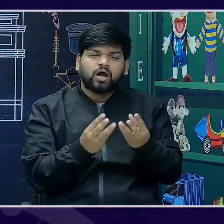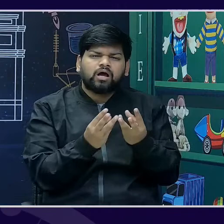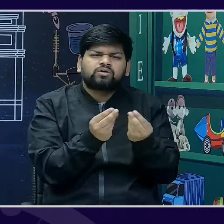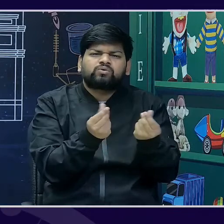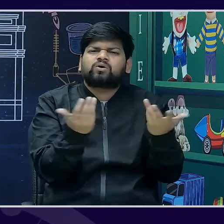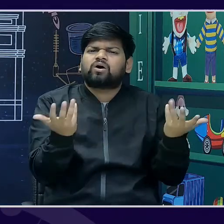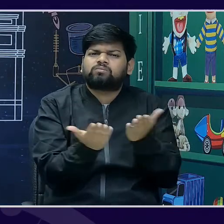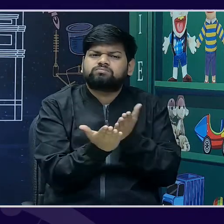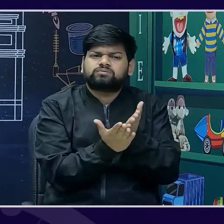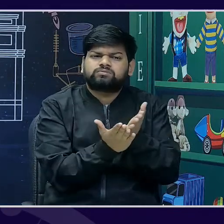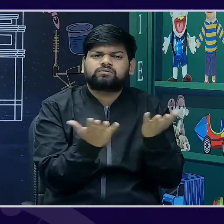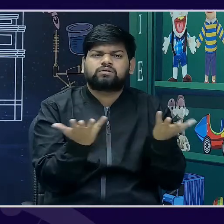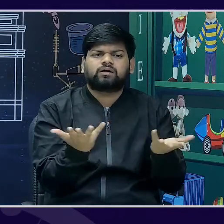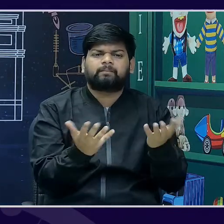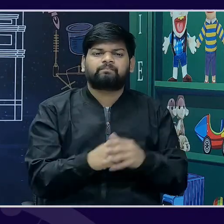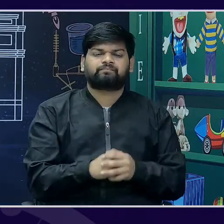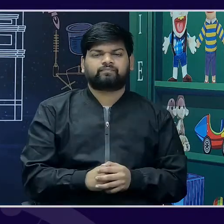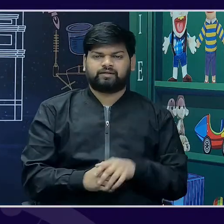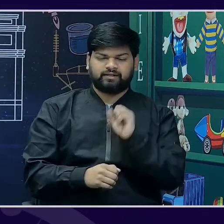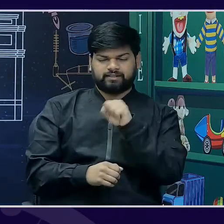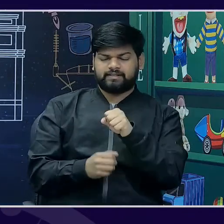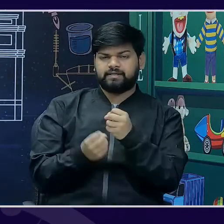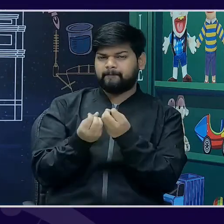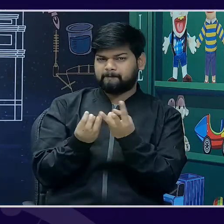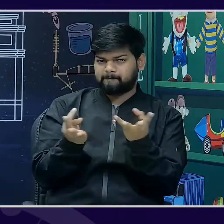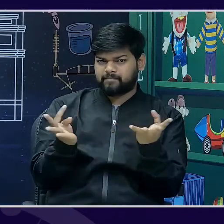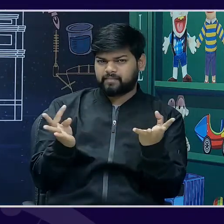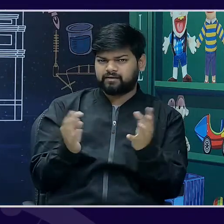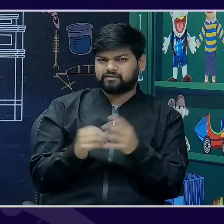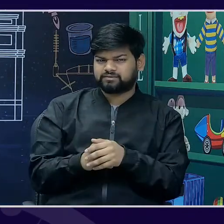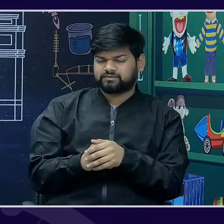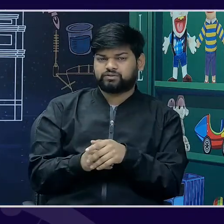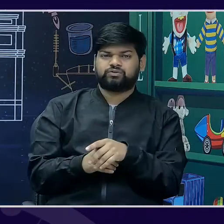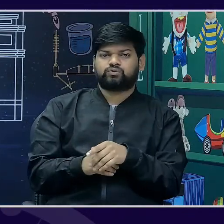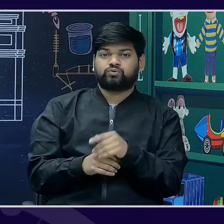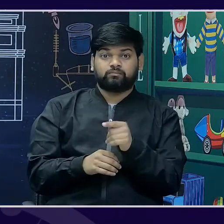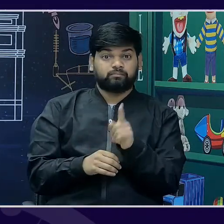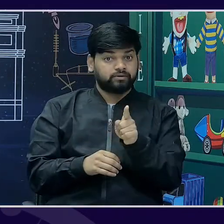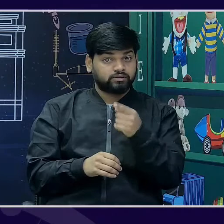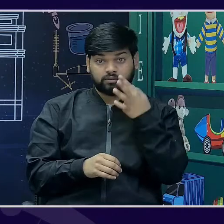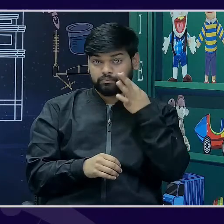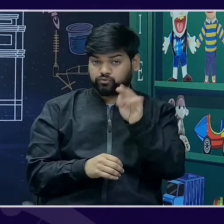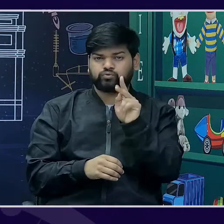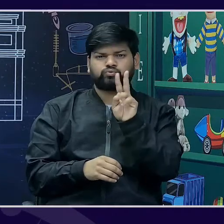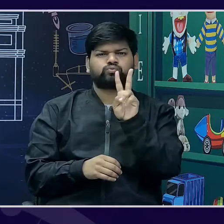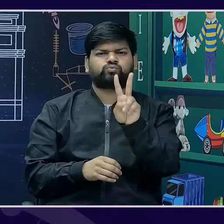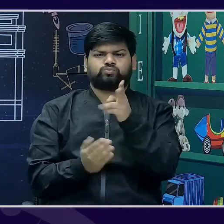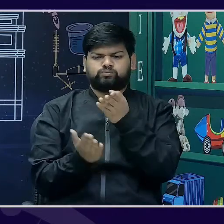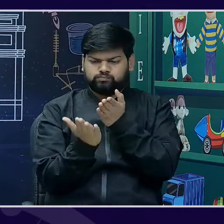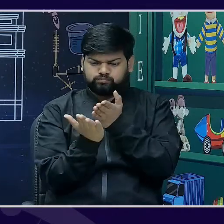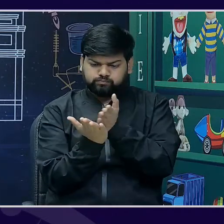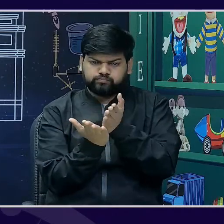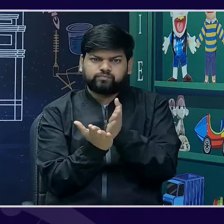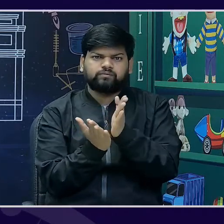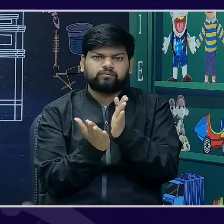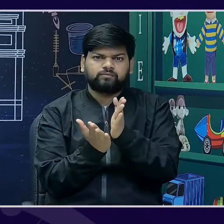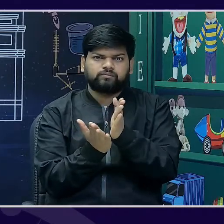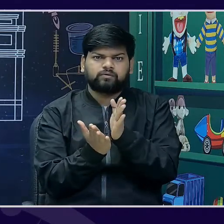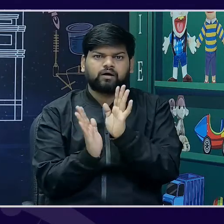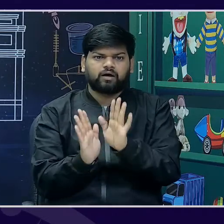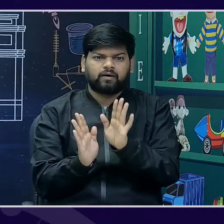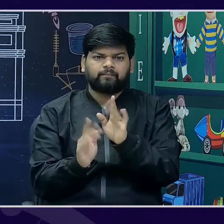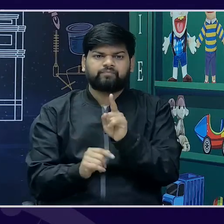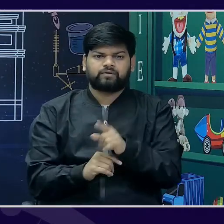be two kinds of problems with the children. One has something to do with corrective measures, where the surgical aspects, like if the baby is born with